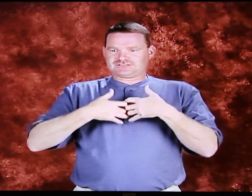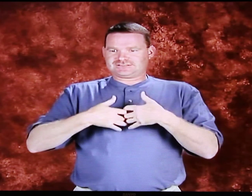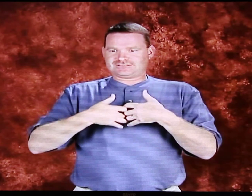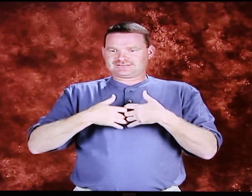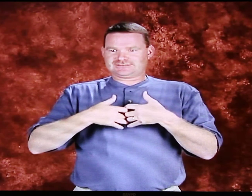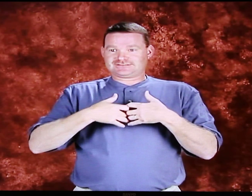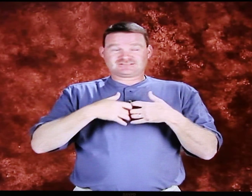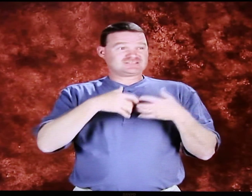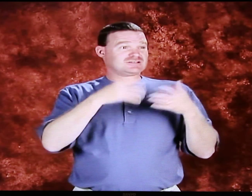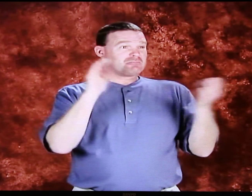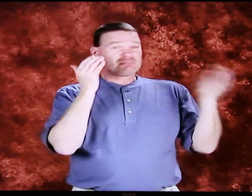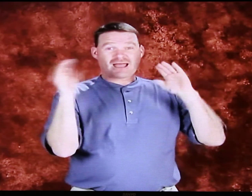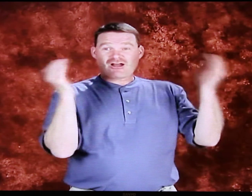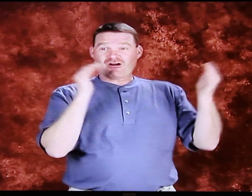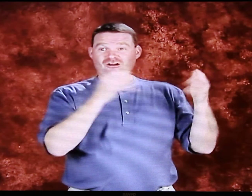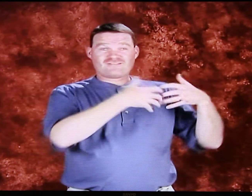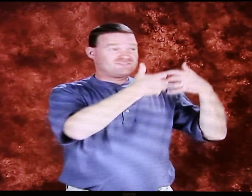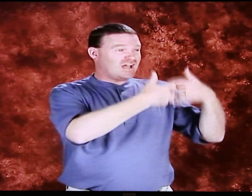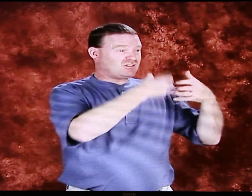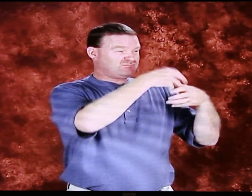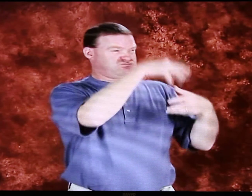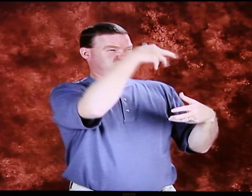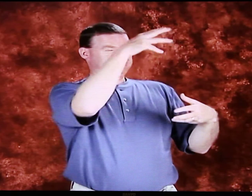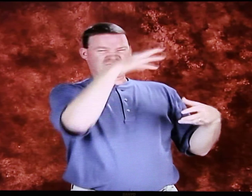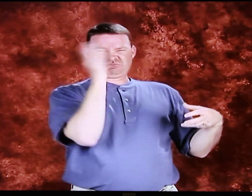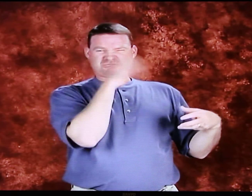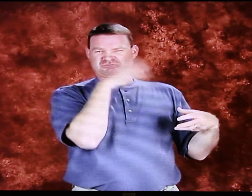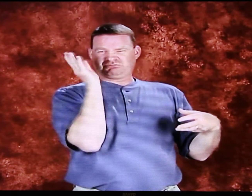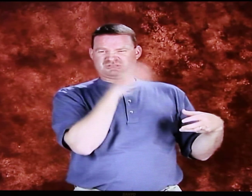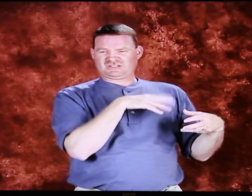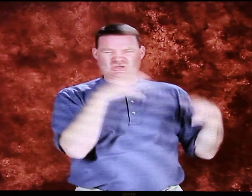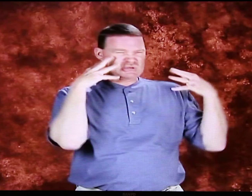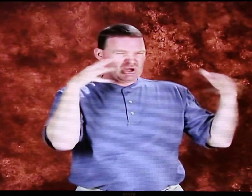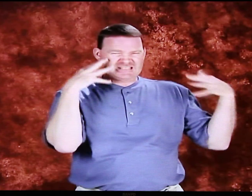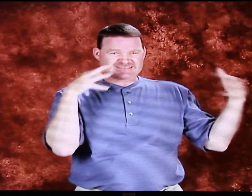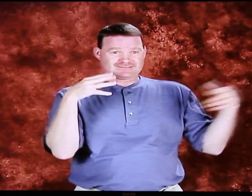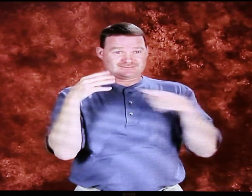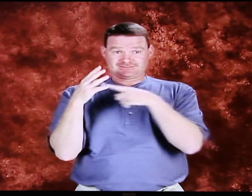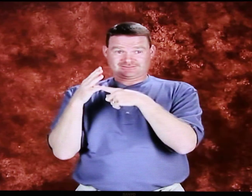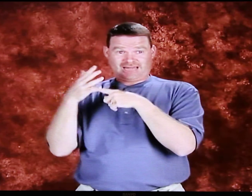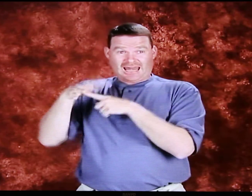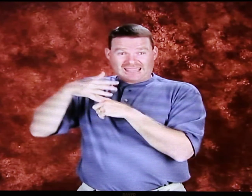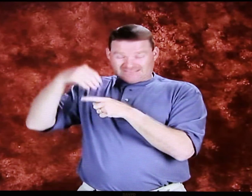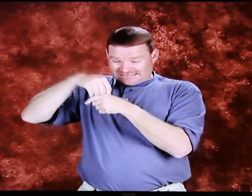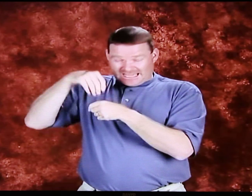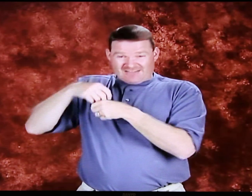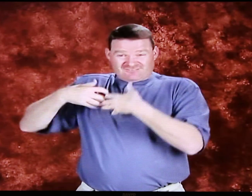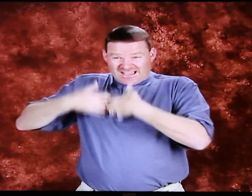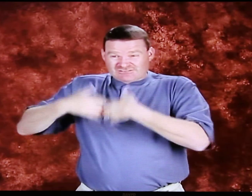So the trees are kind of like a quiet factory. You know, when you compare it to the things that we usually call factories that are smelly